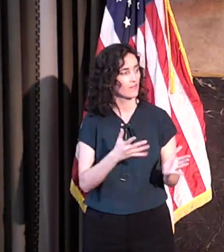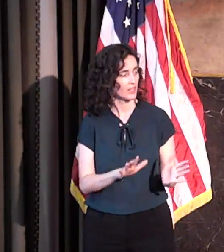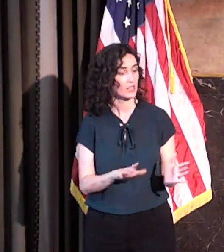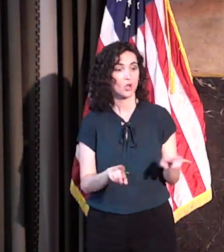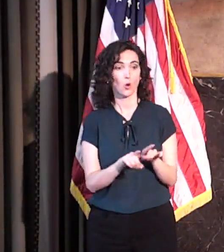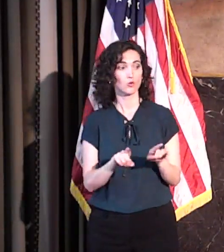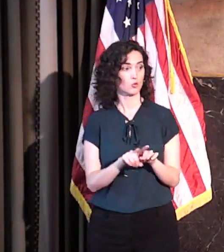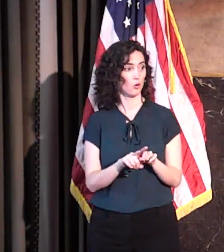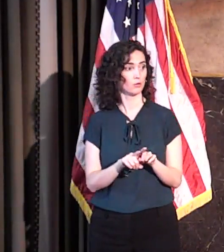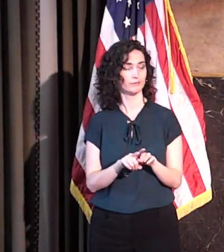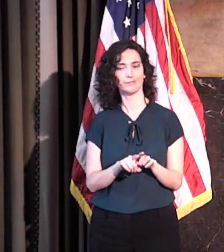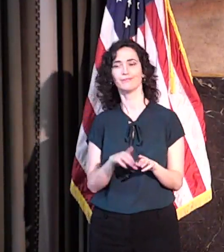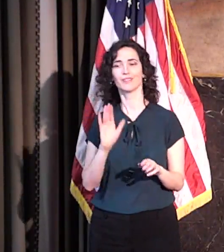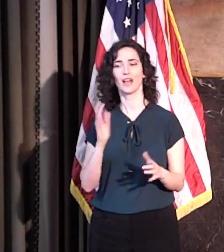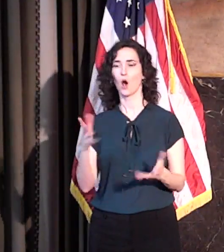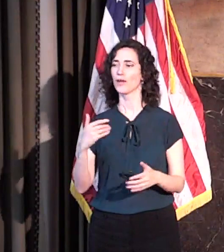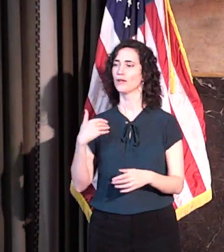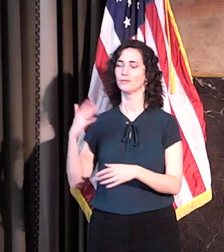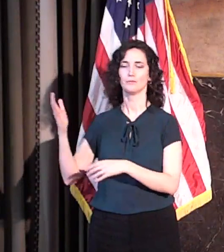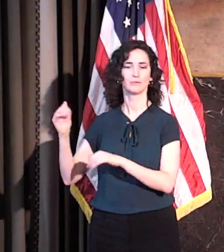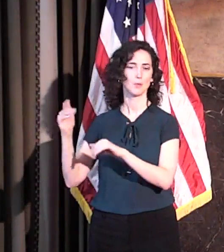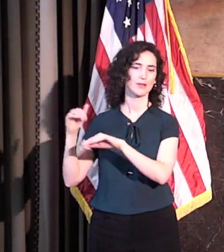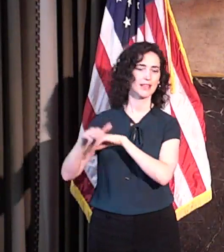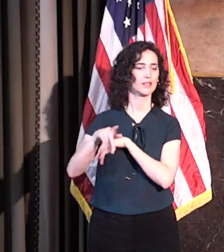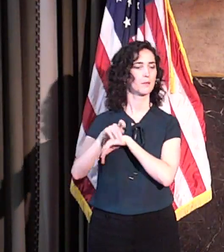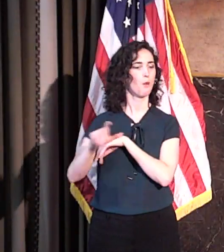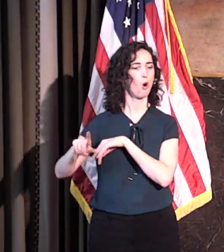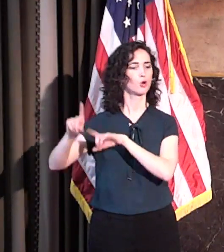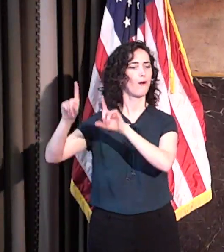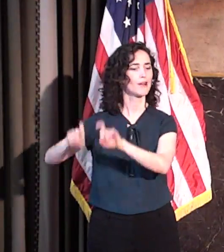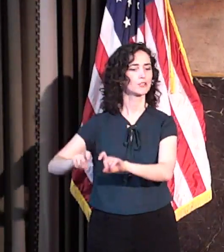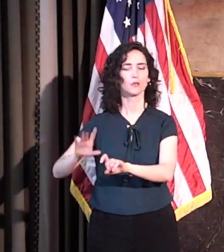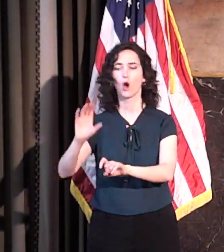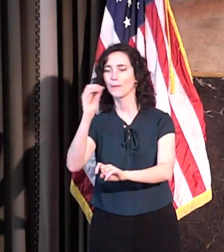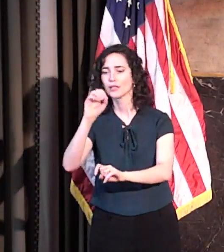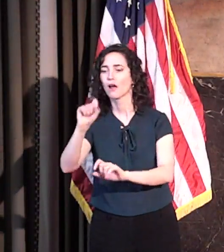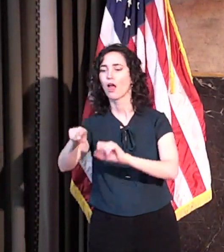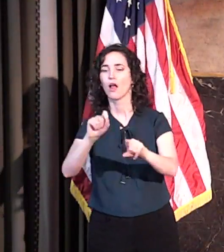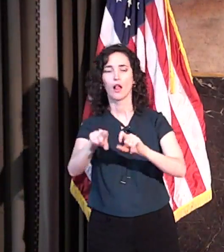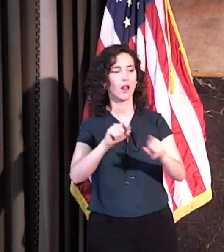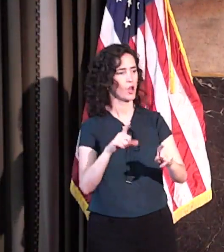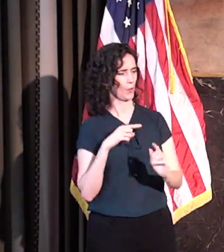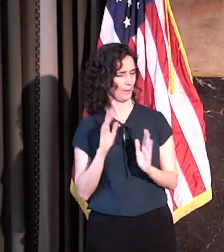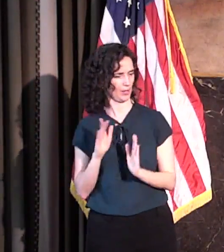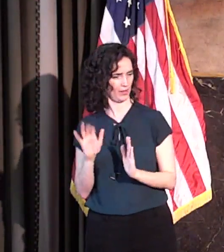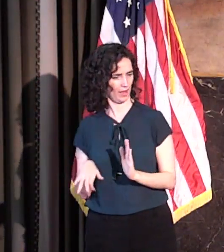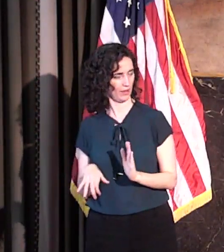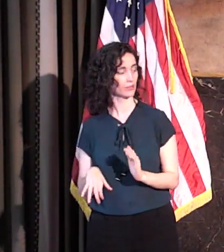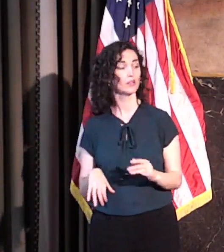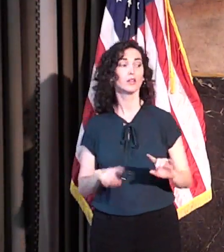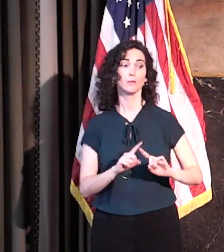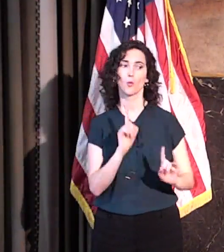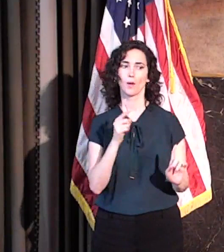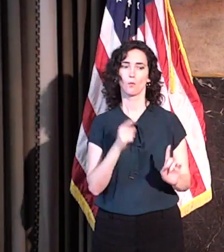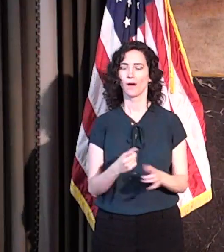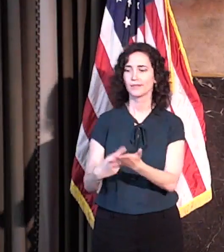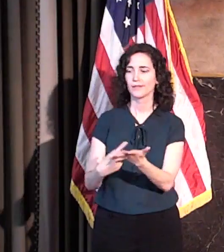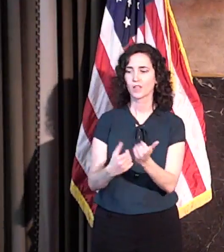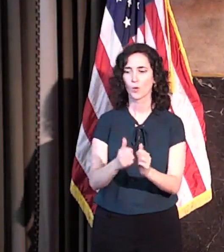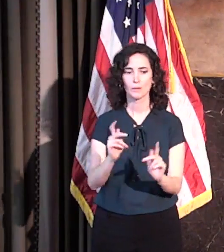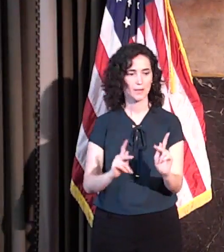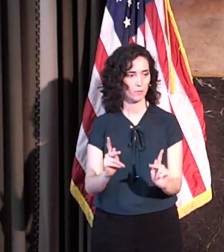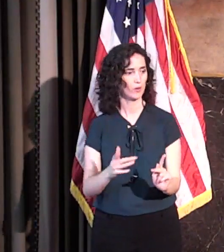pay attention to the other polls that are out there, which I'm sure you've seen. When we talk to people consistently, I'll tell you, what we